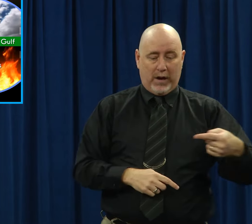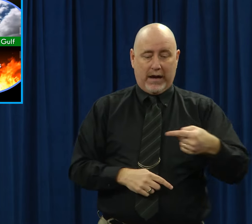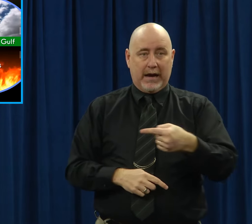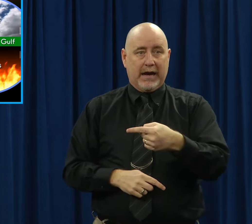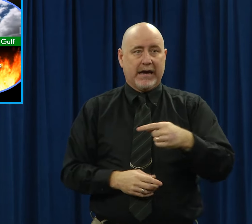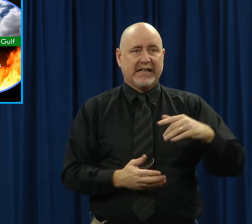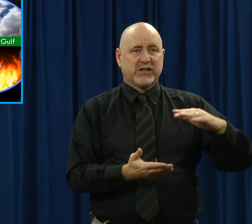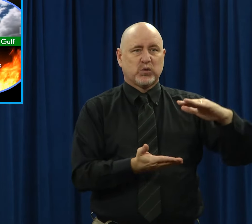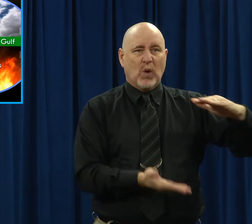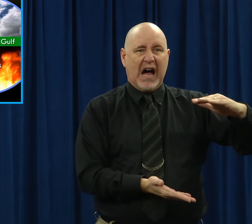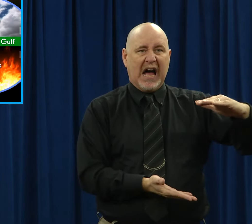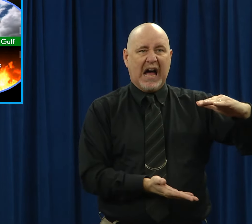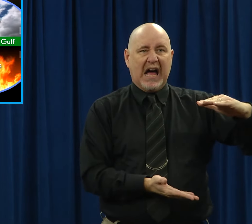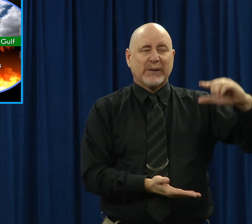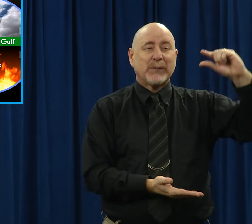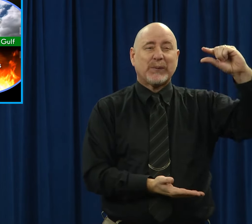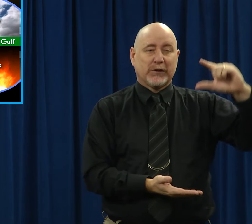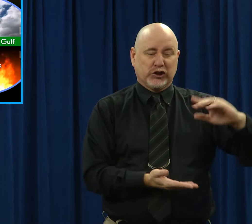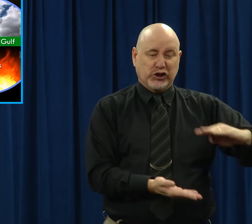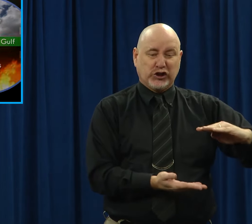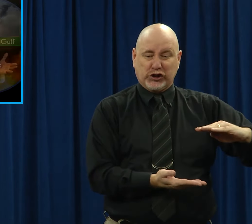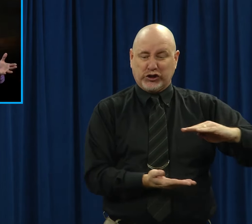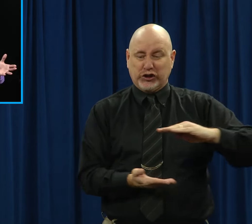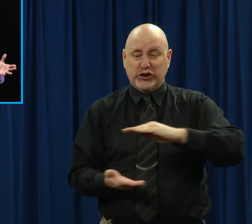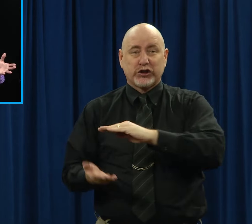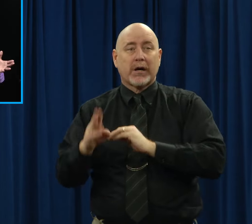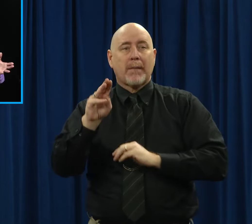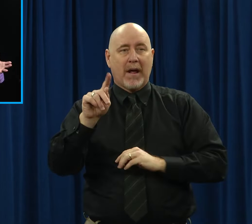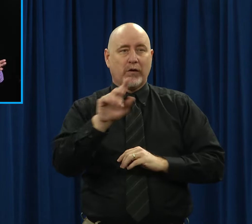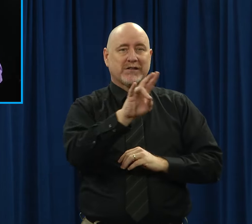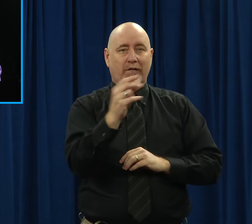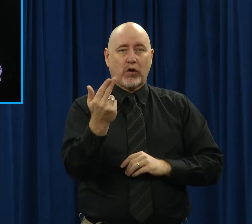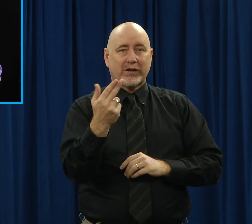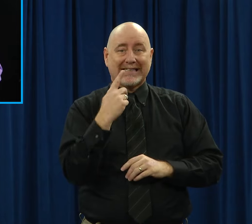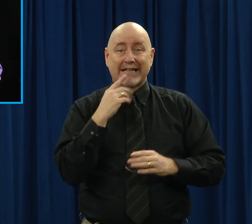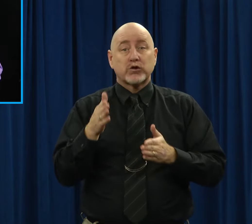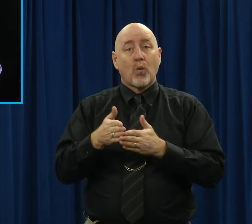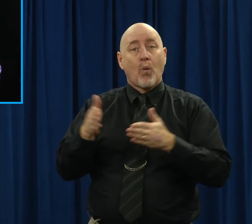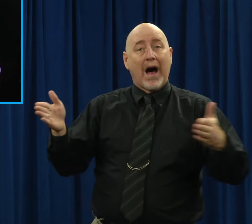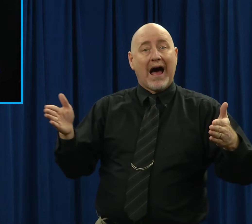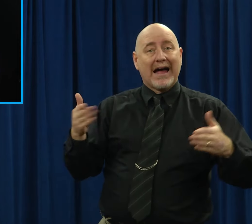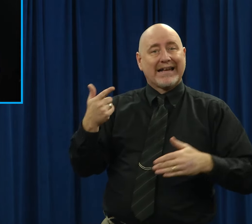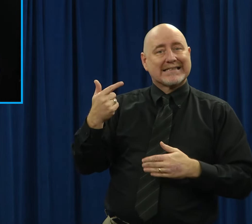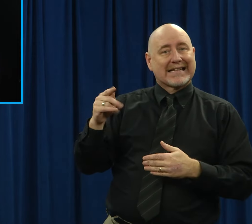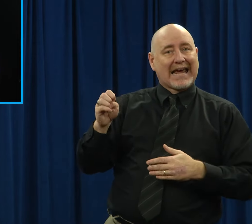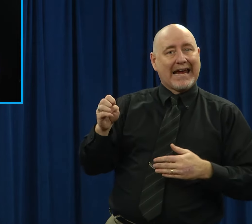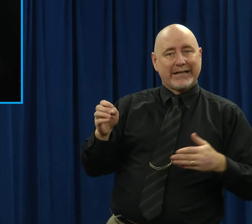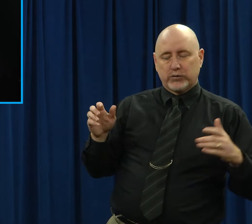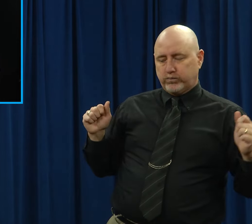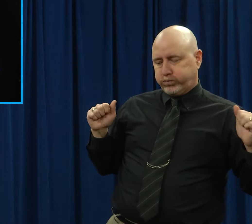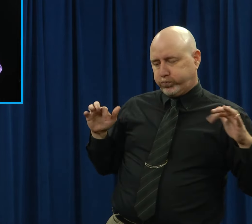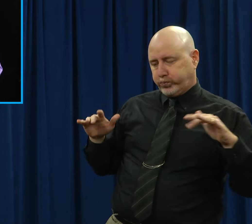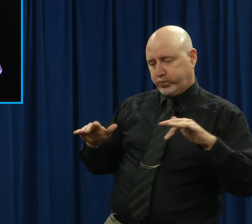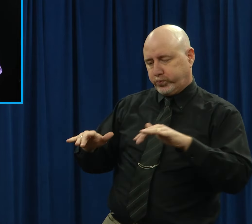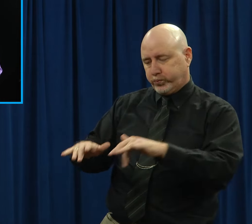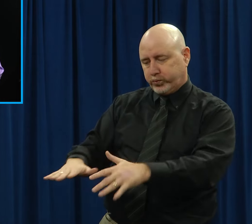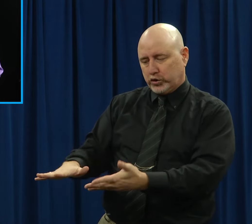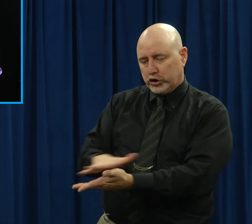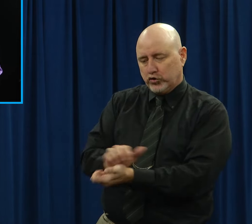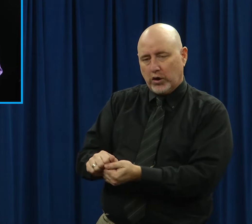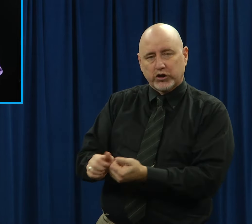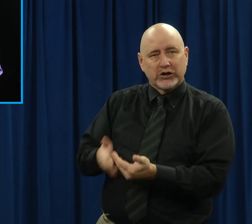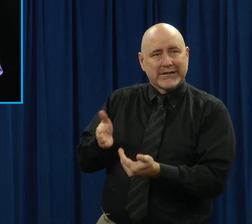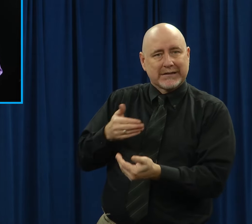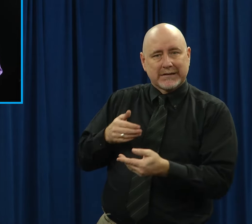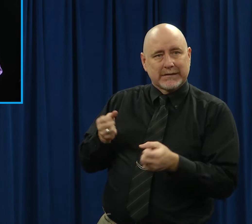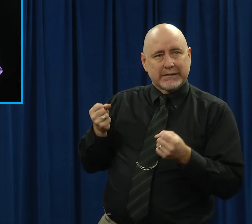their pathway for death is wide. And that's because Matthew 7:13 says, "Wide is the gate and broad is the way that leads